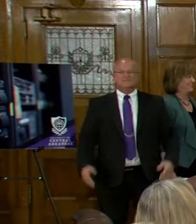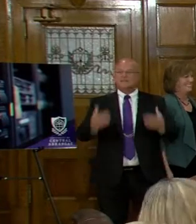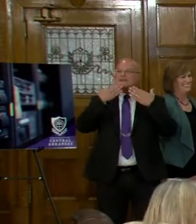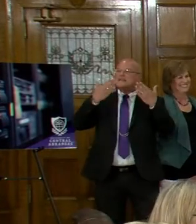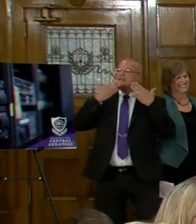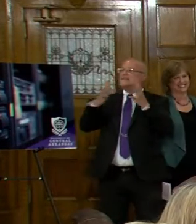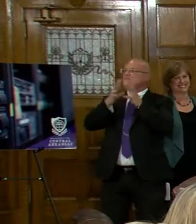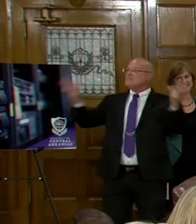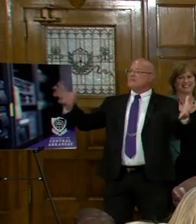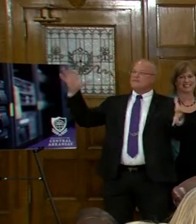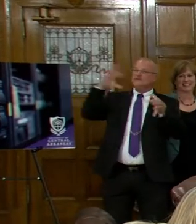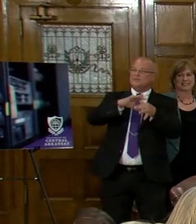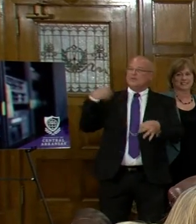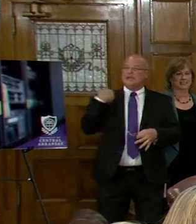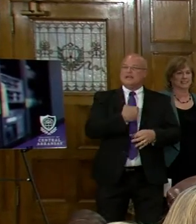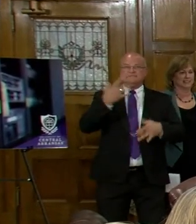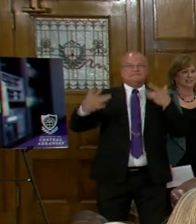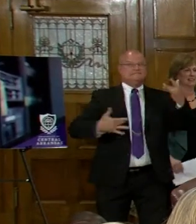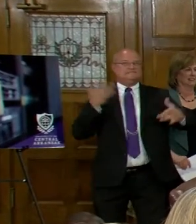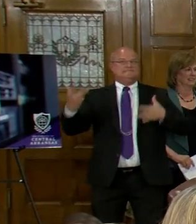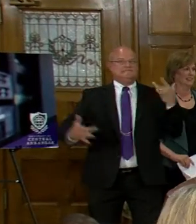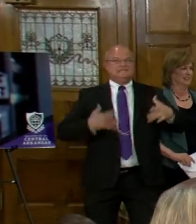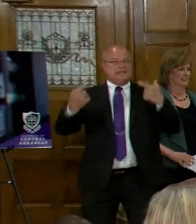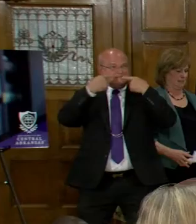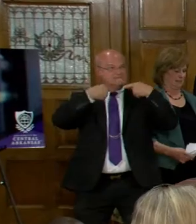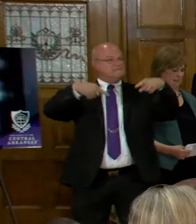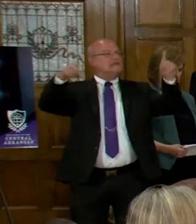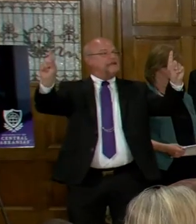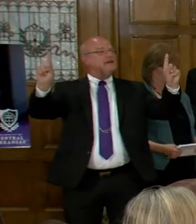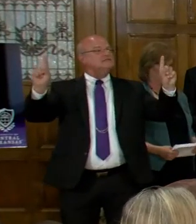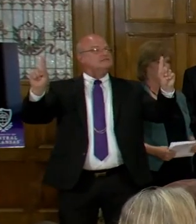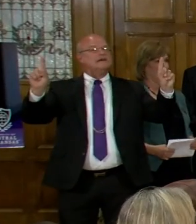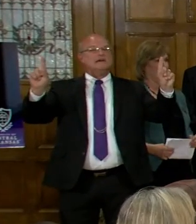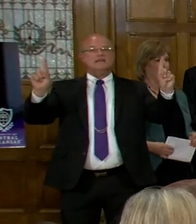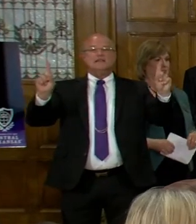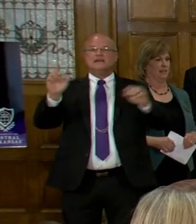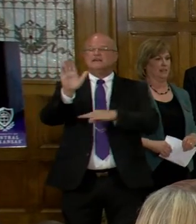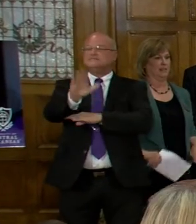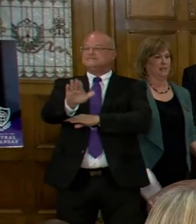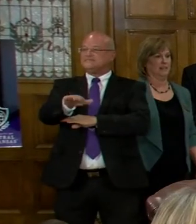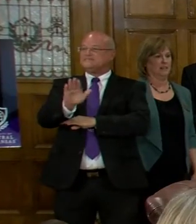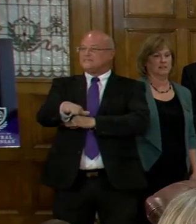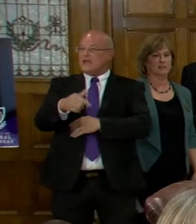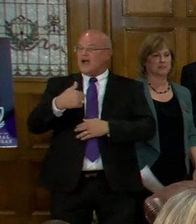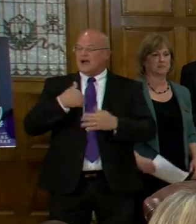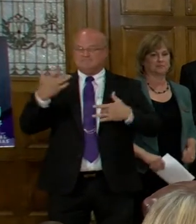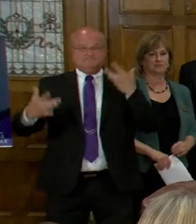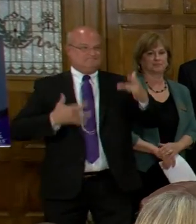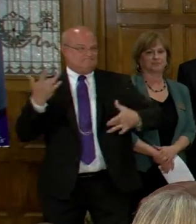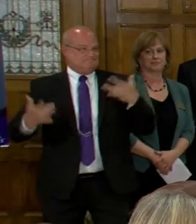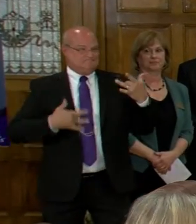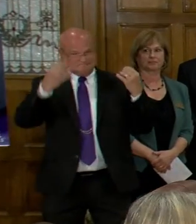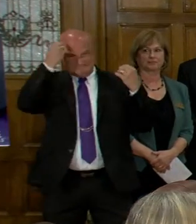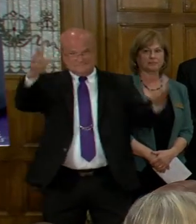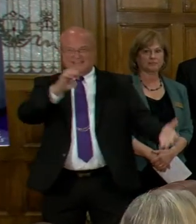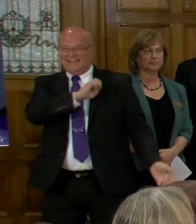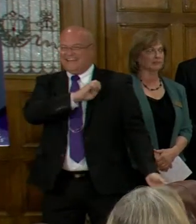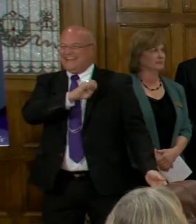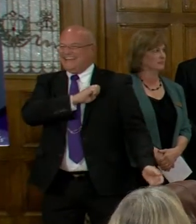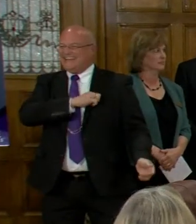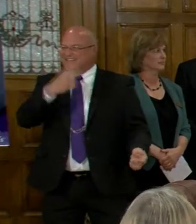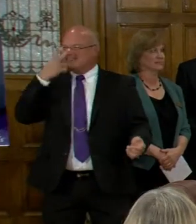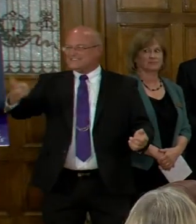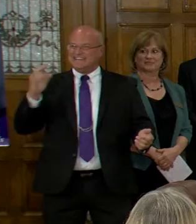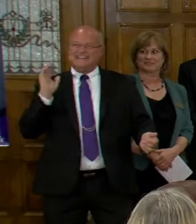thank you very much for joining me for this exciting announcement this afternoon. I'm delighted that Eddie is here, as